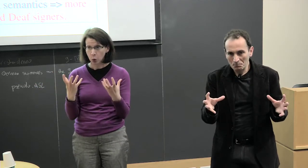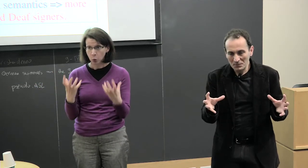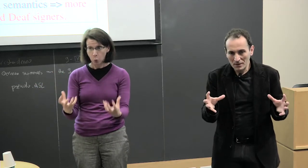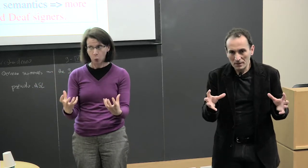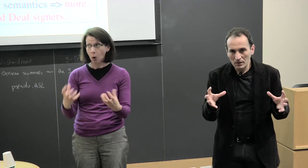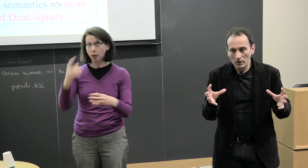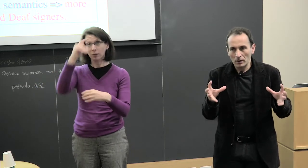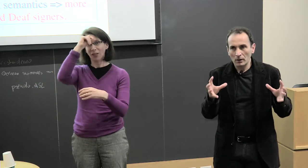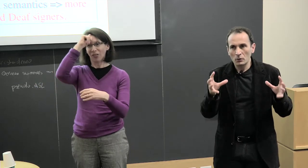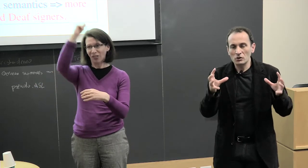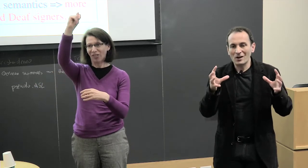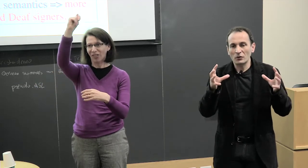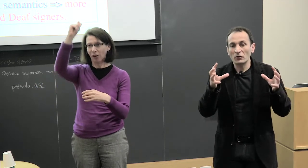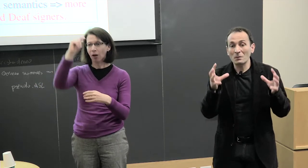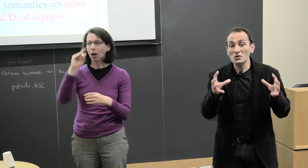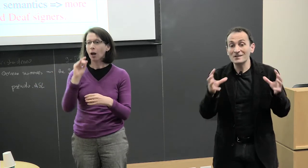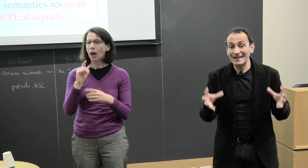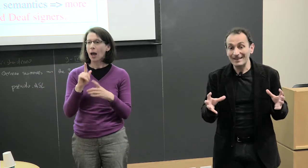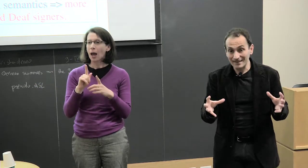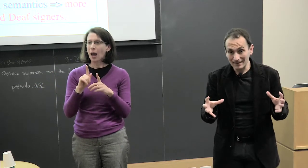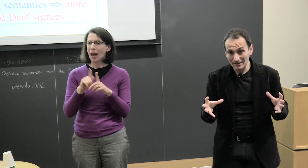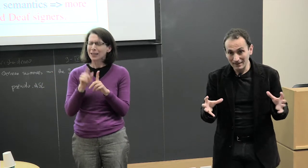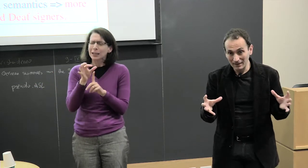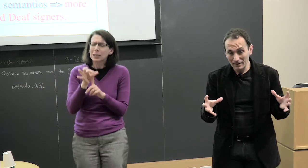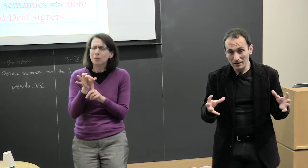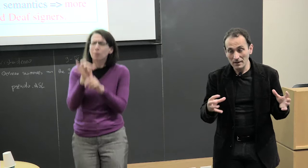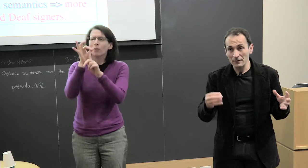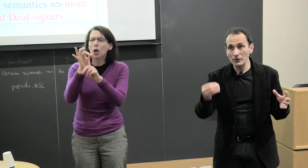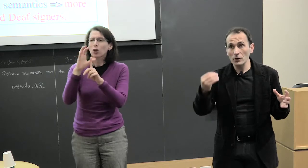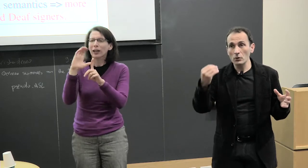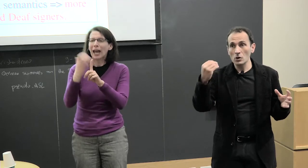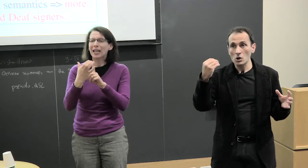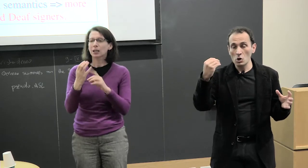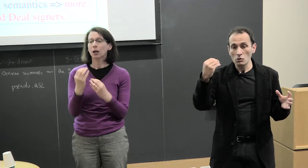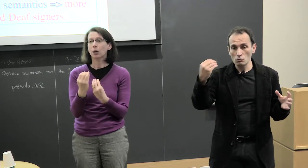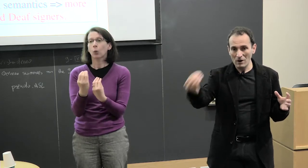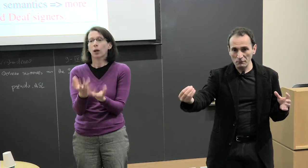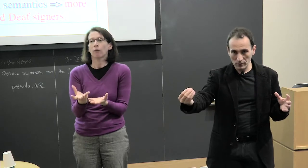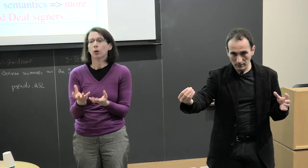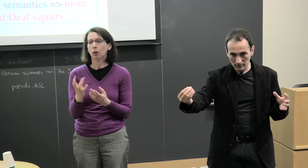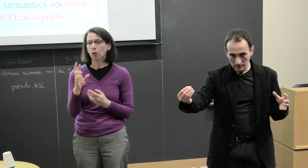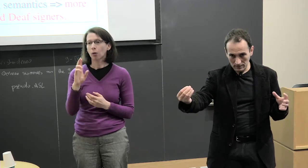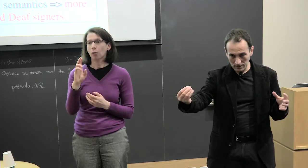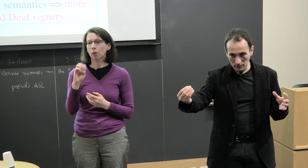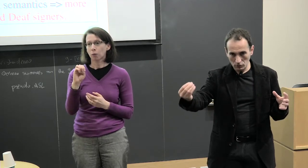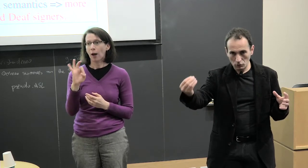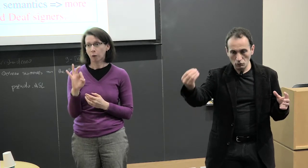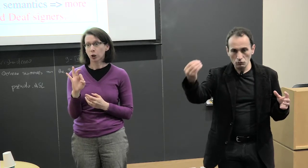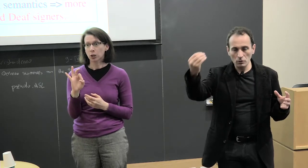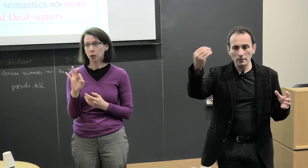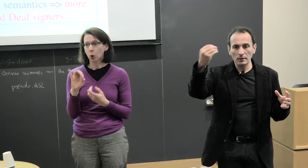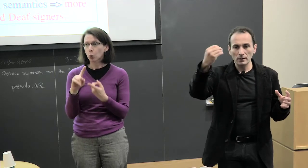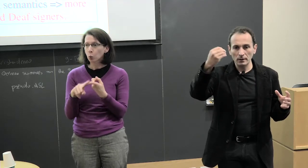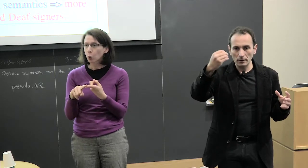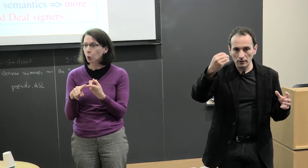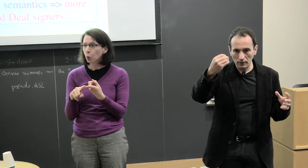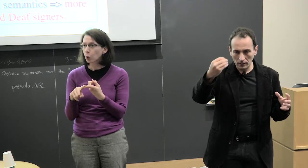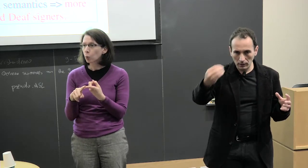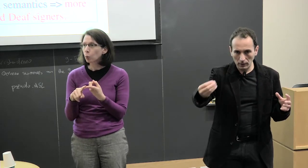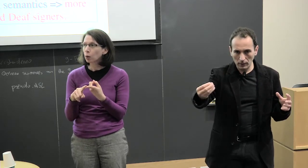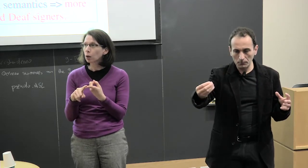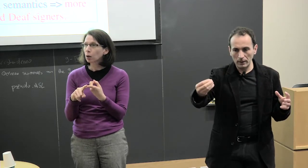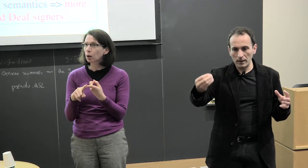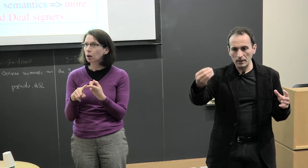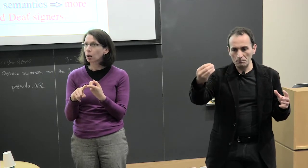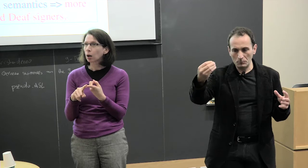theory which, as a special case, gives you reference to